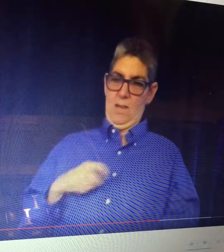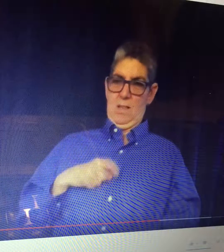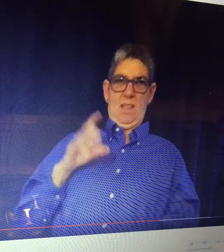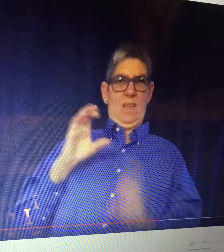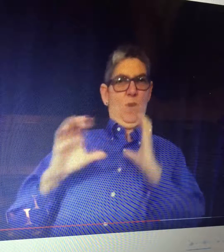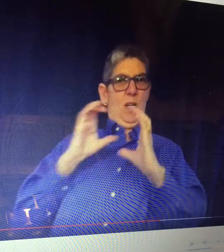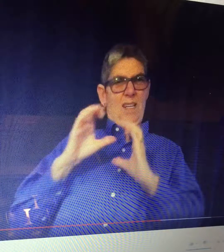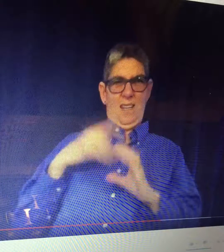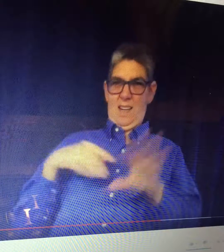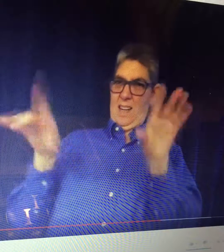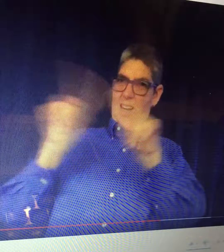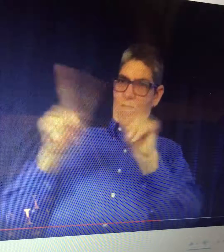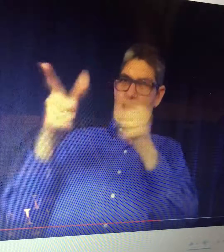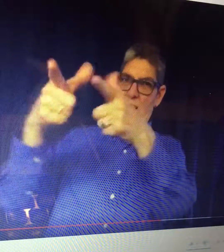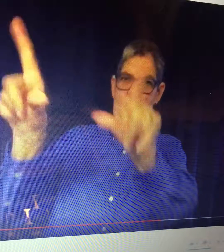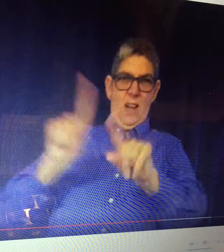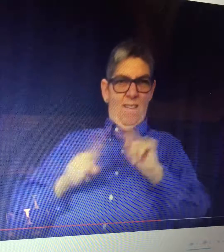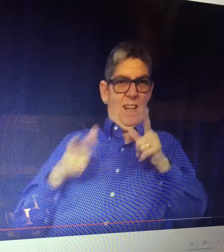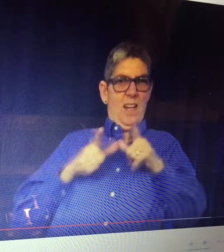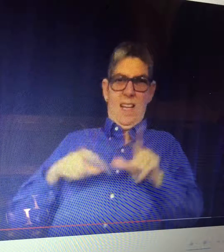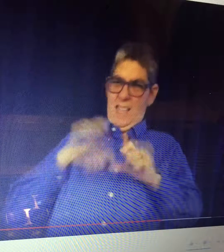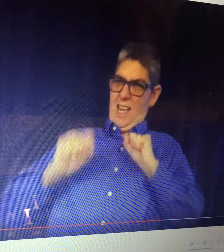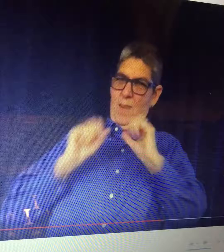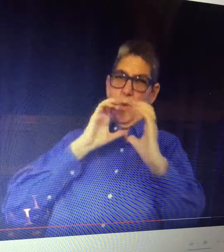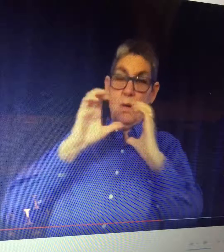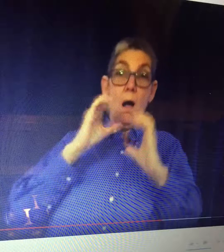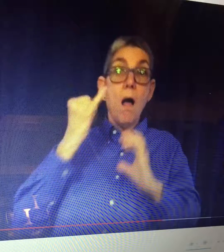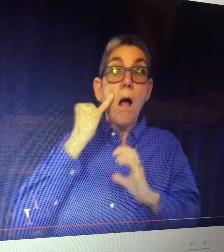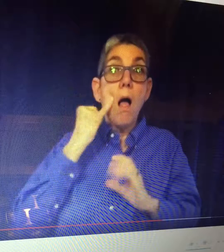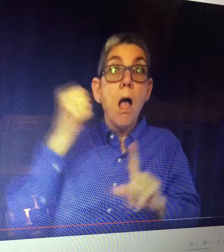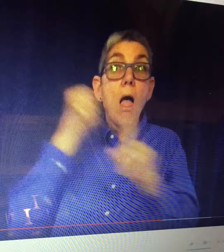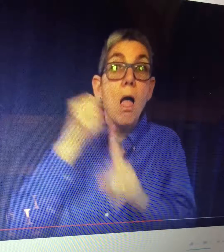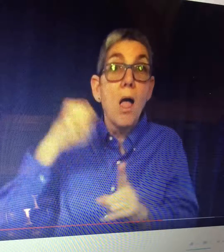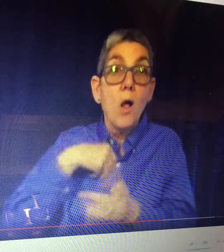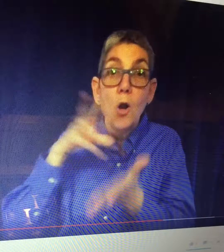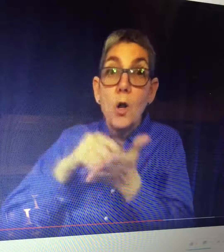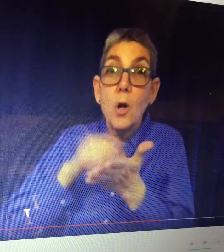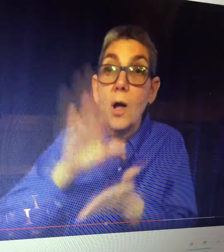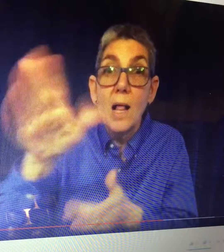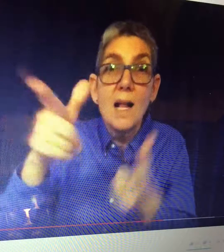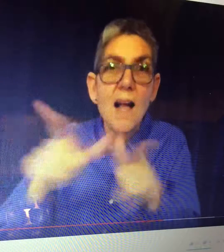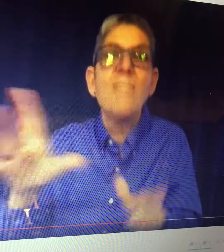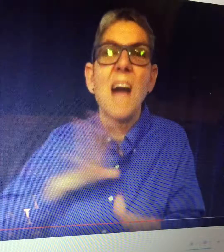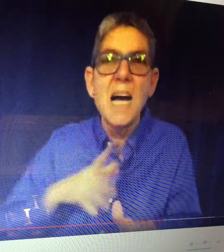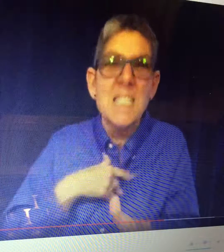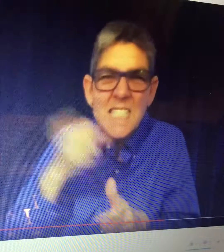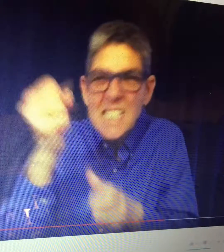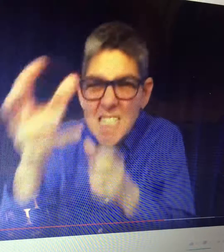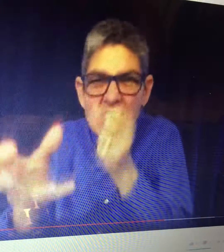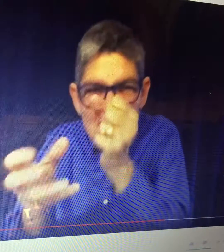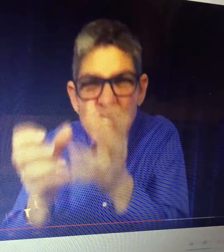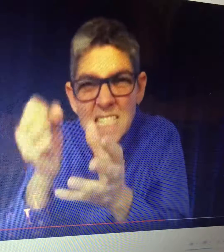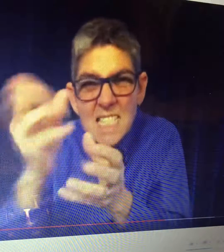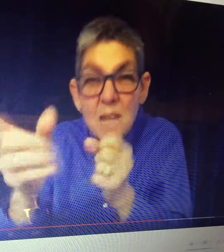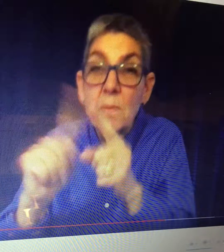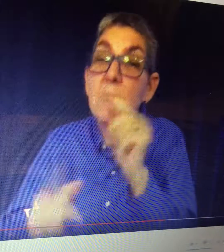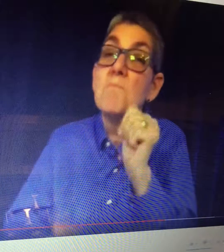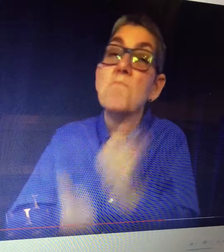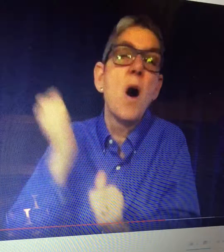gesturing, you have to communicate though. Different languages, communicating. Know that if you're learning a language, it's